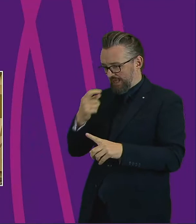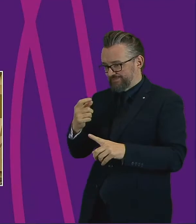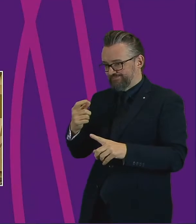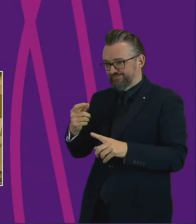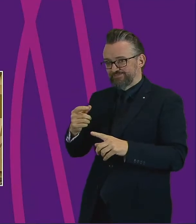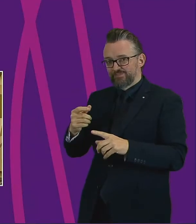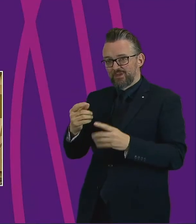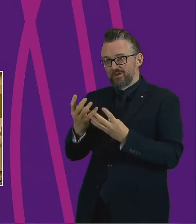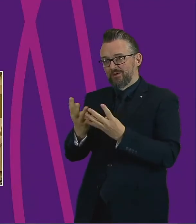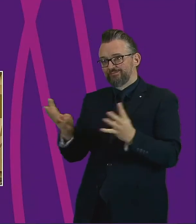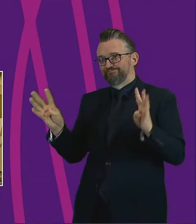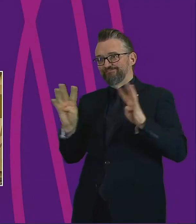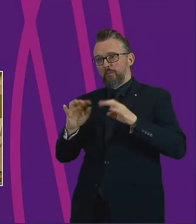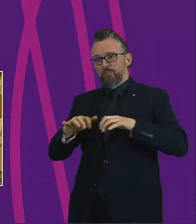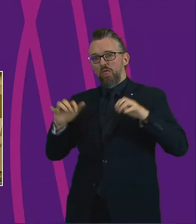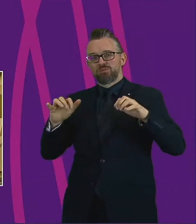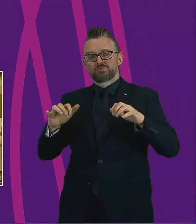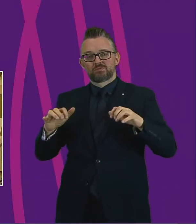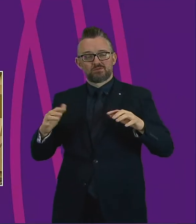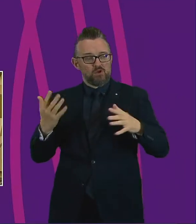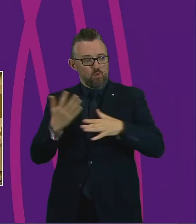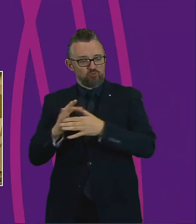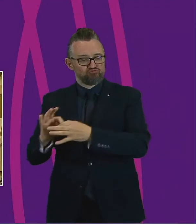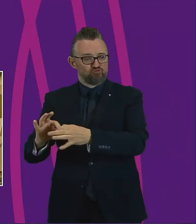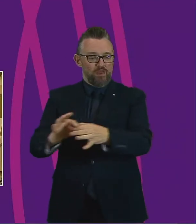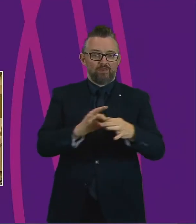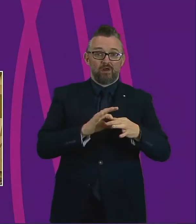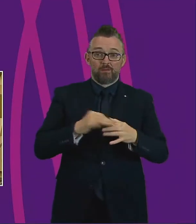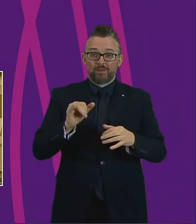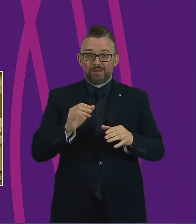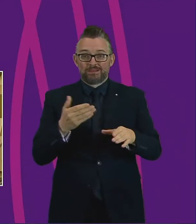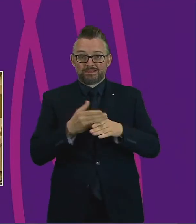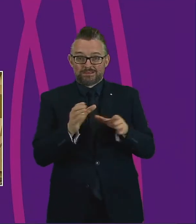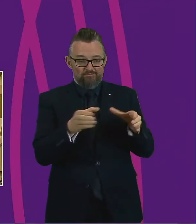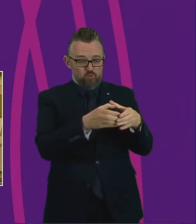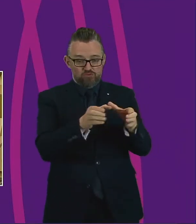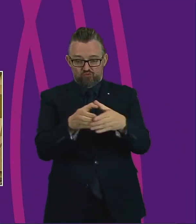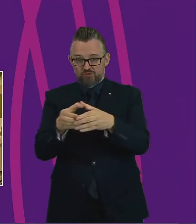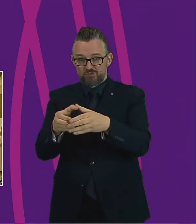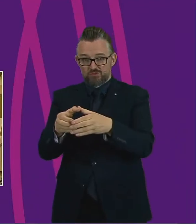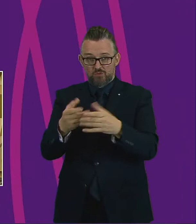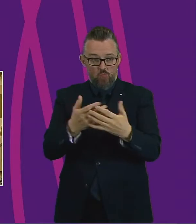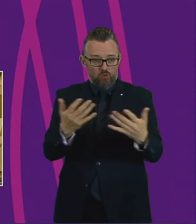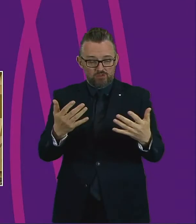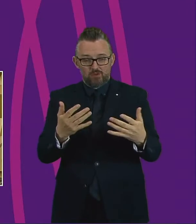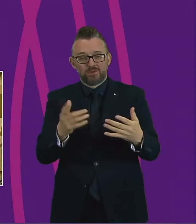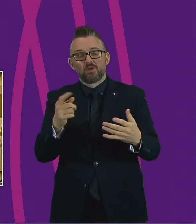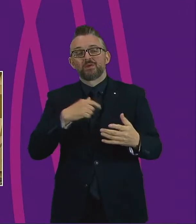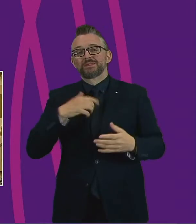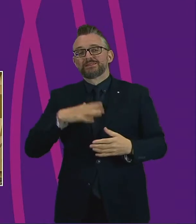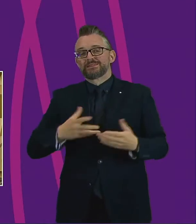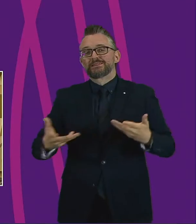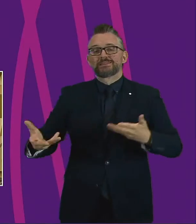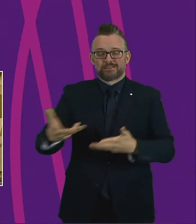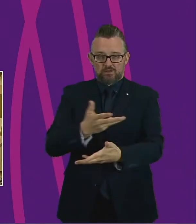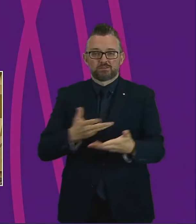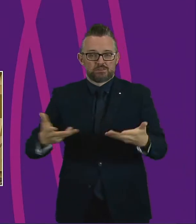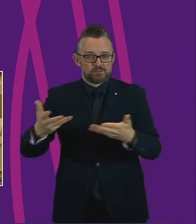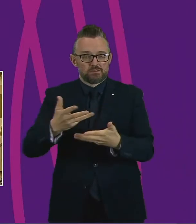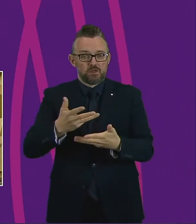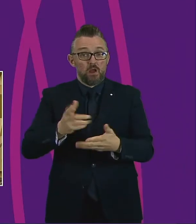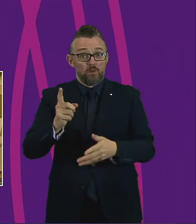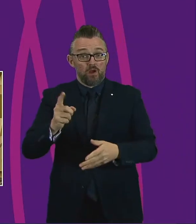in a Team Scotland approach. Whether that is lots of different task forces or more joined up strategic task forces, I think is a discussion we need to have, but